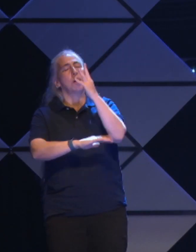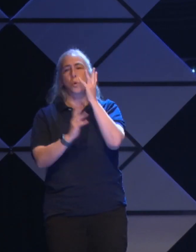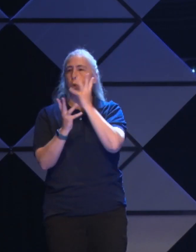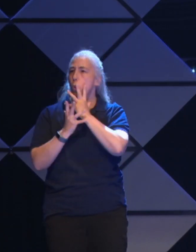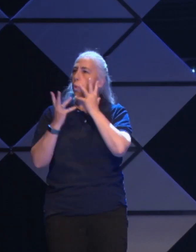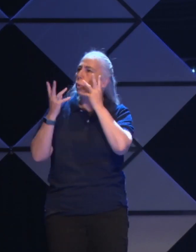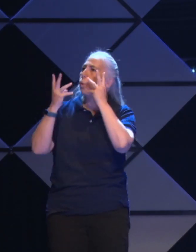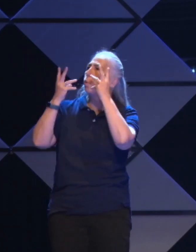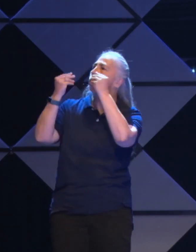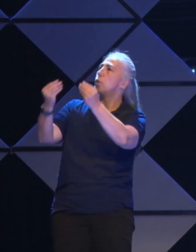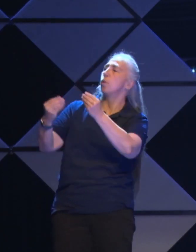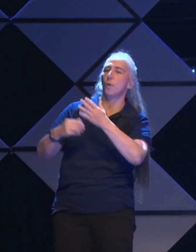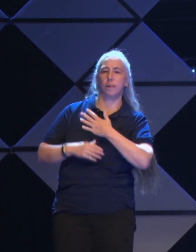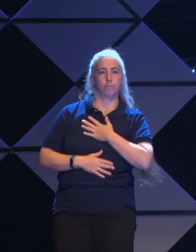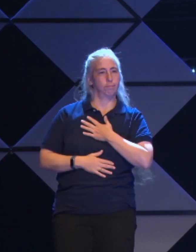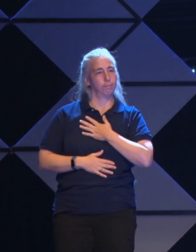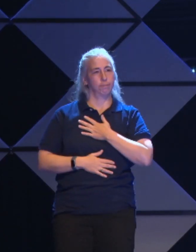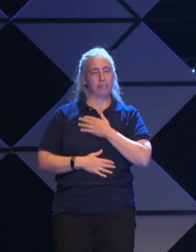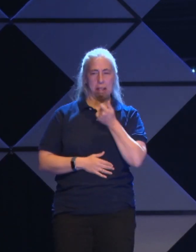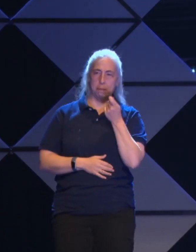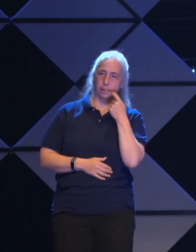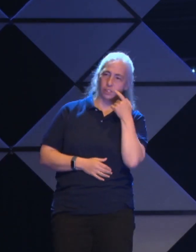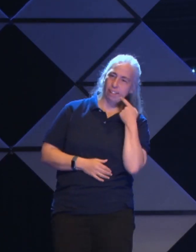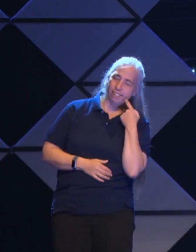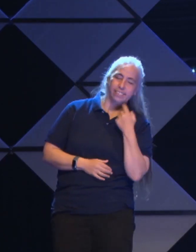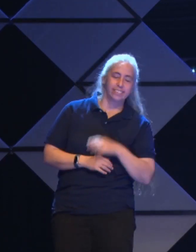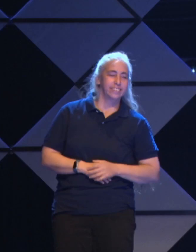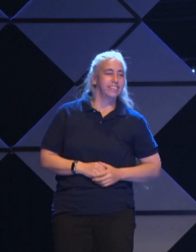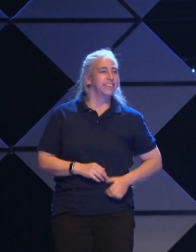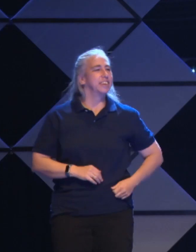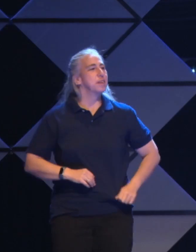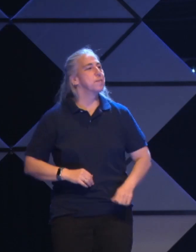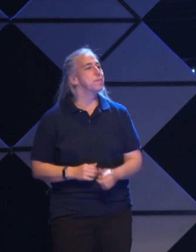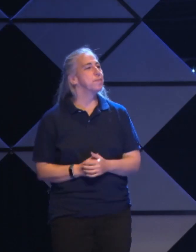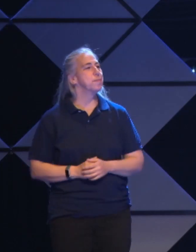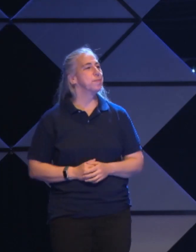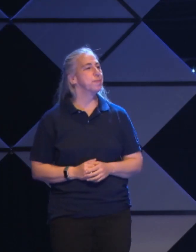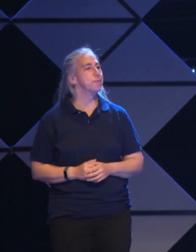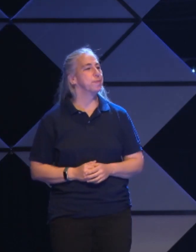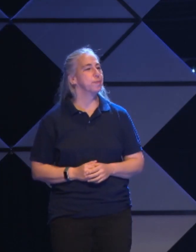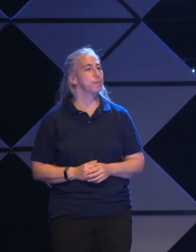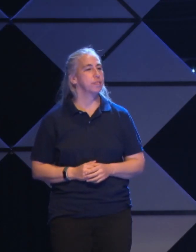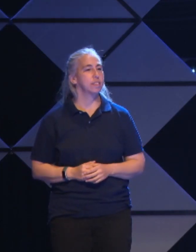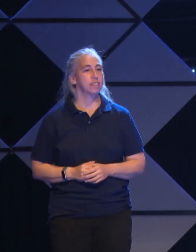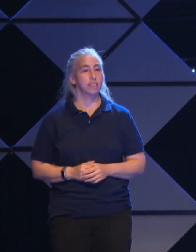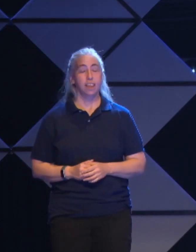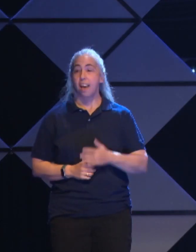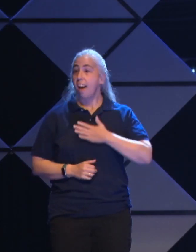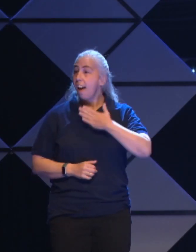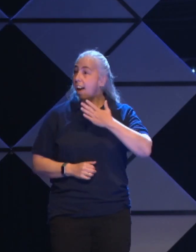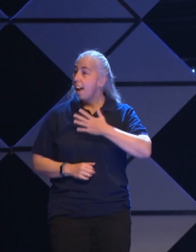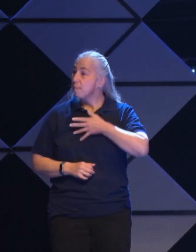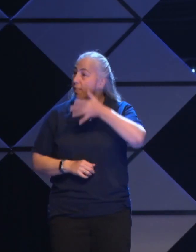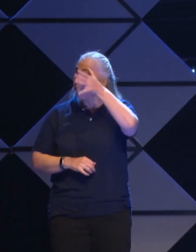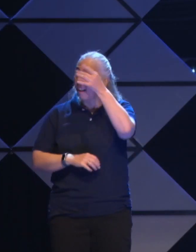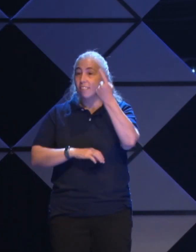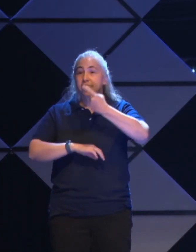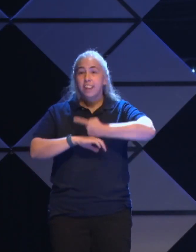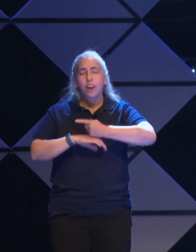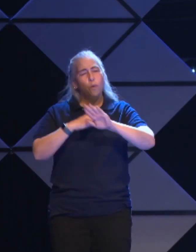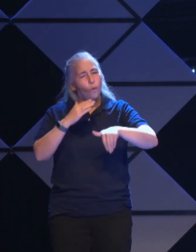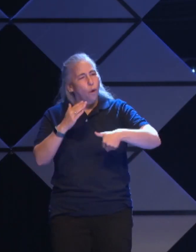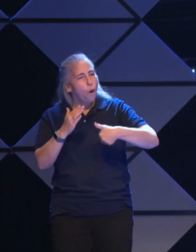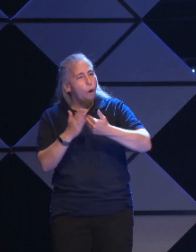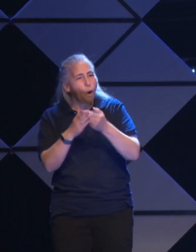I envy you. So I want to say happy Father's Day to every